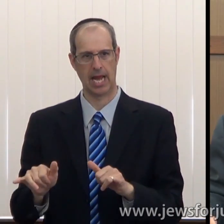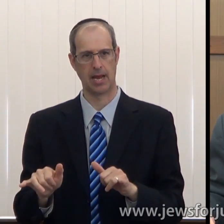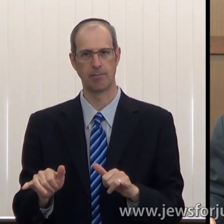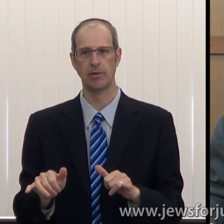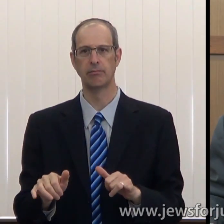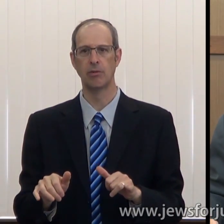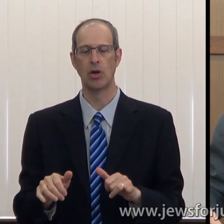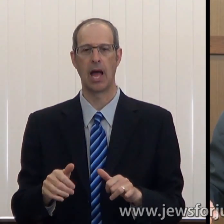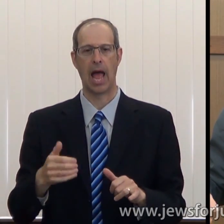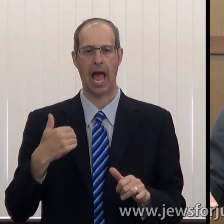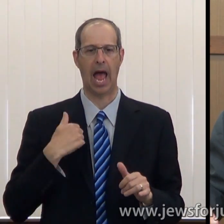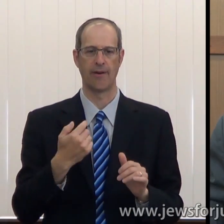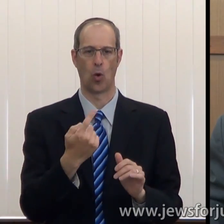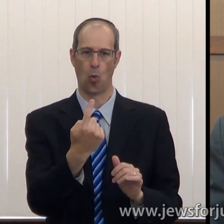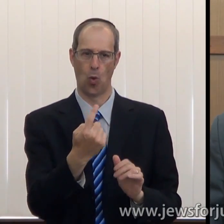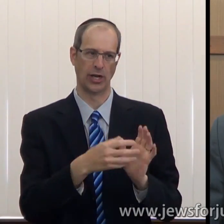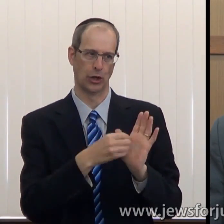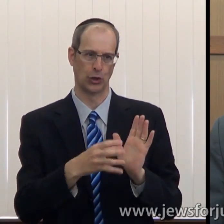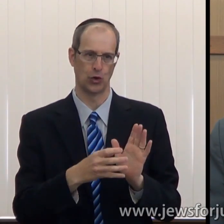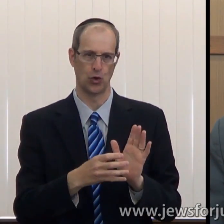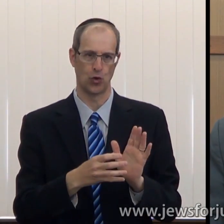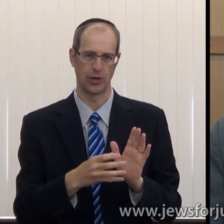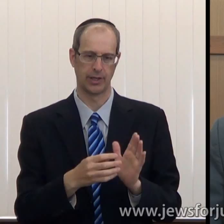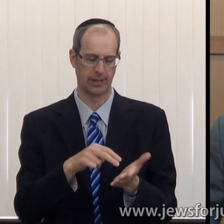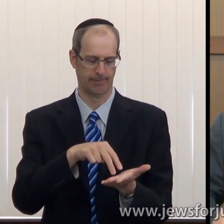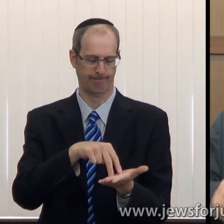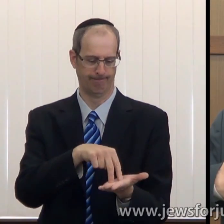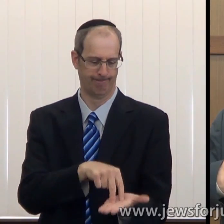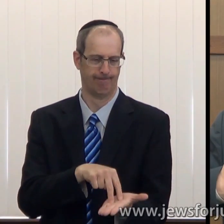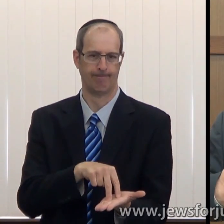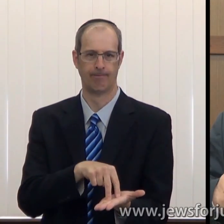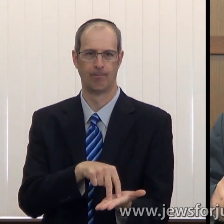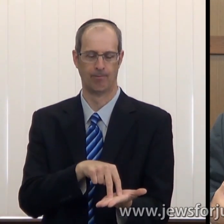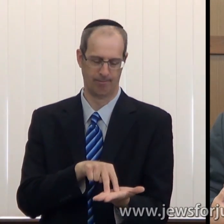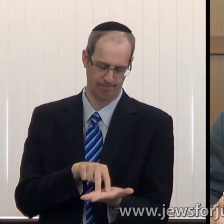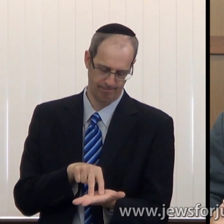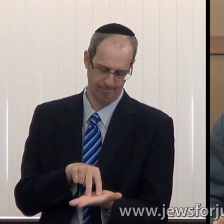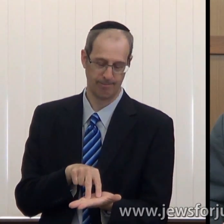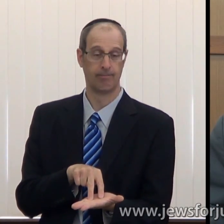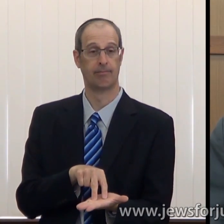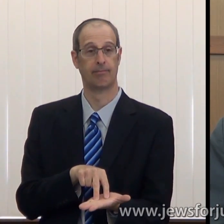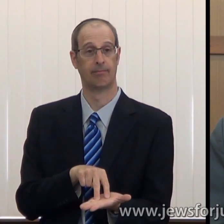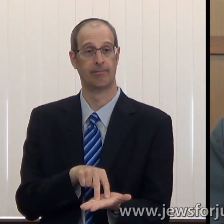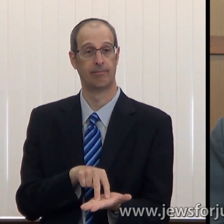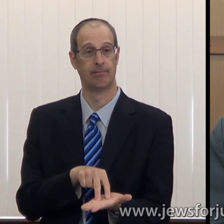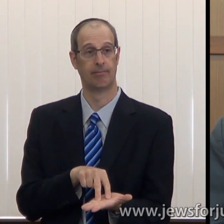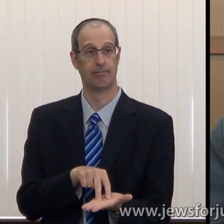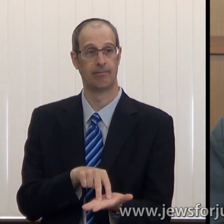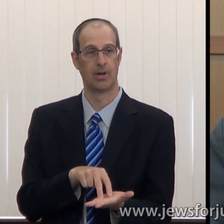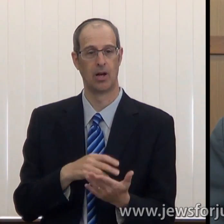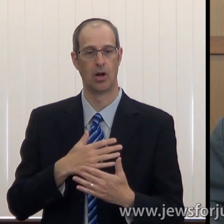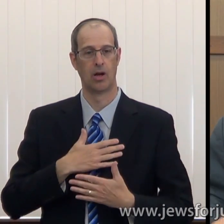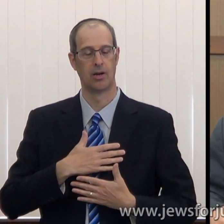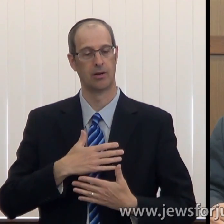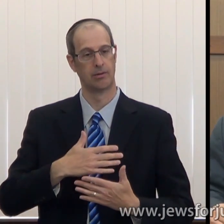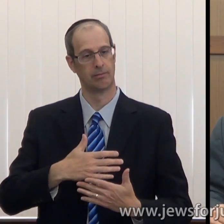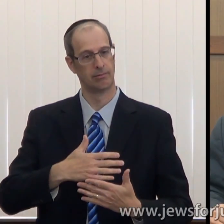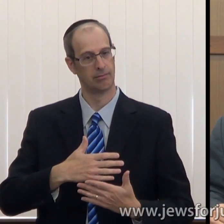ground, where you stand with your legs apart and you breathe